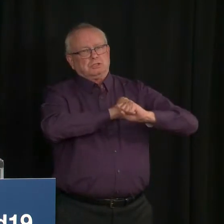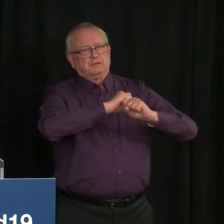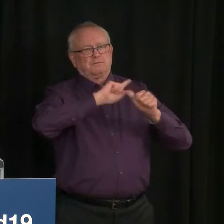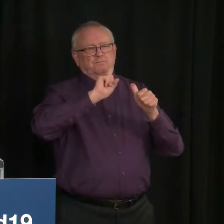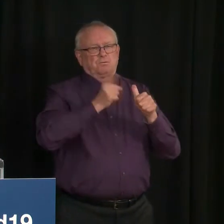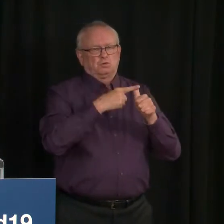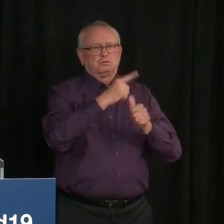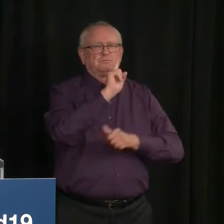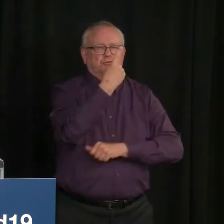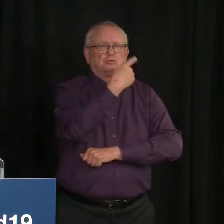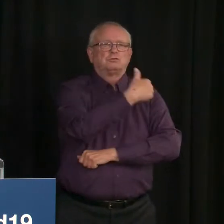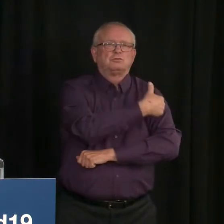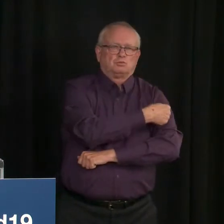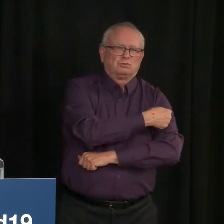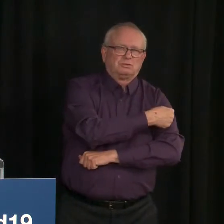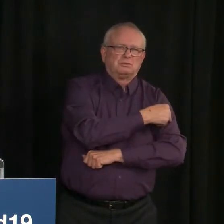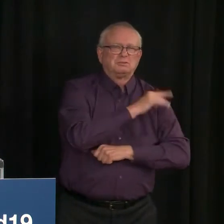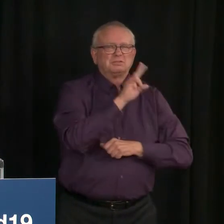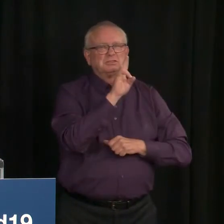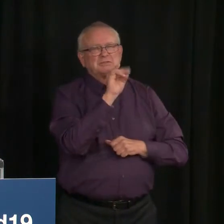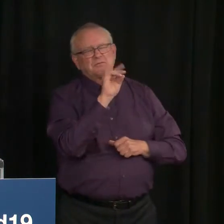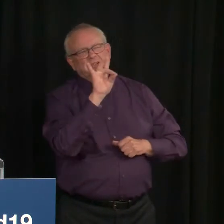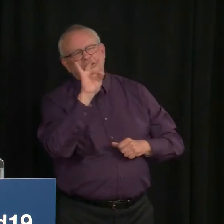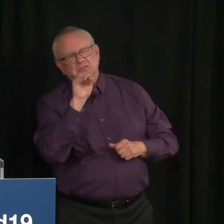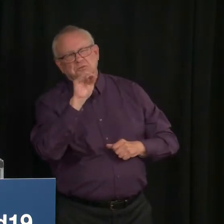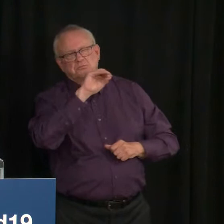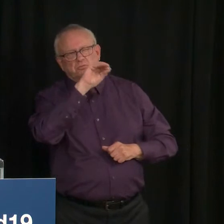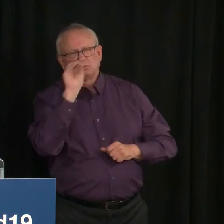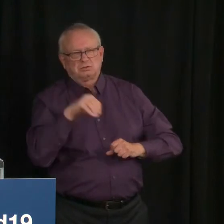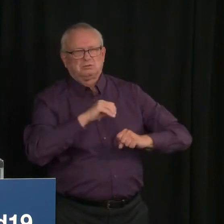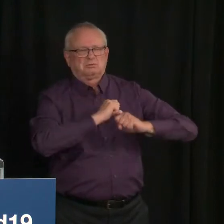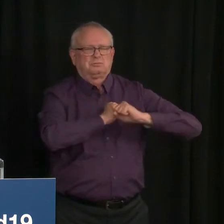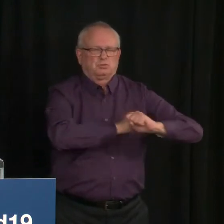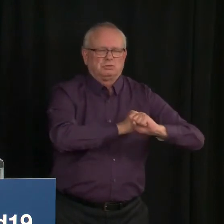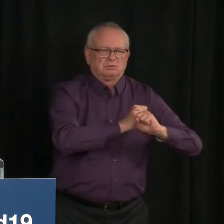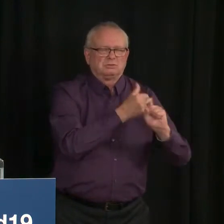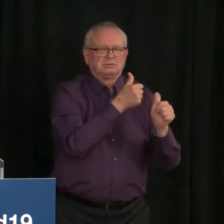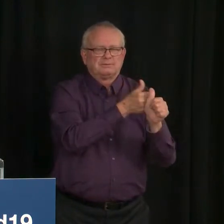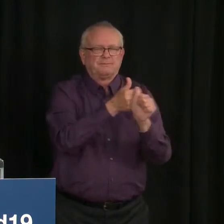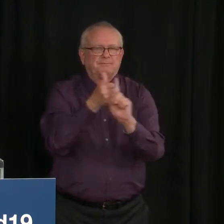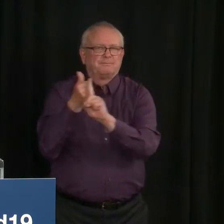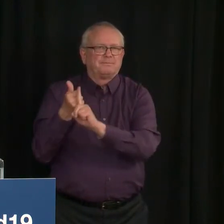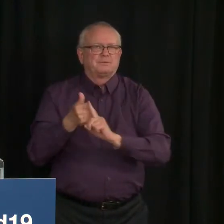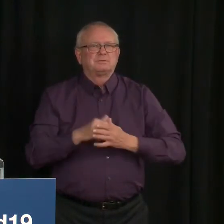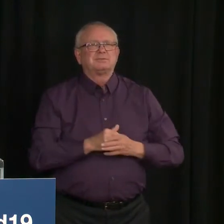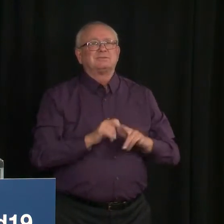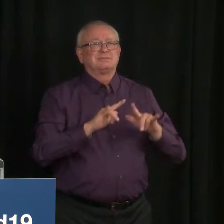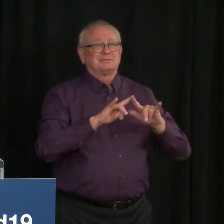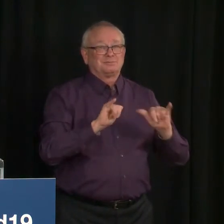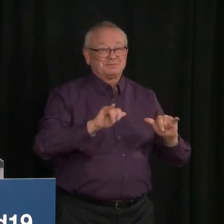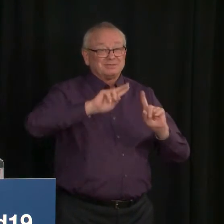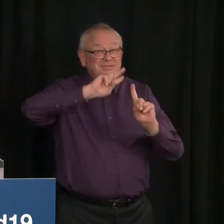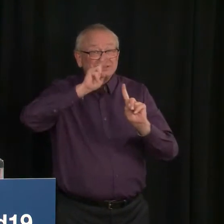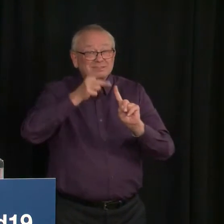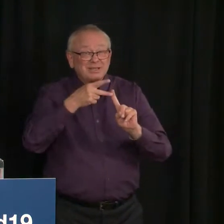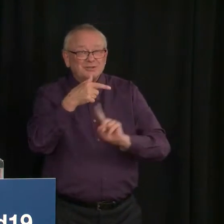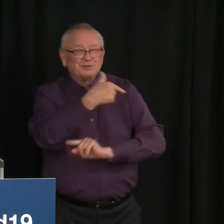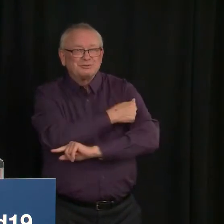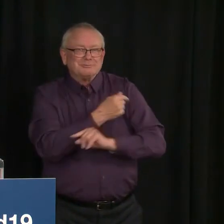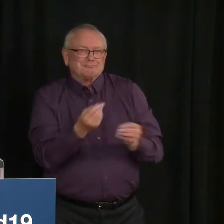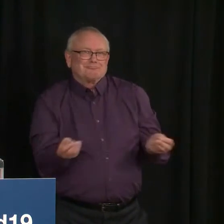that protection, that 70 to 80% protection, at the same time as knowing that the second dose solidifies that, increases it